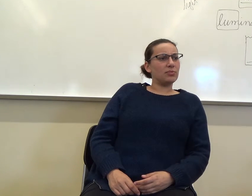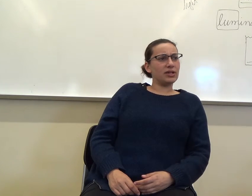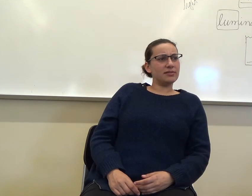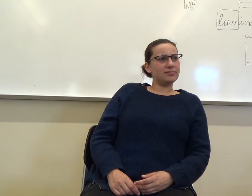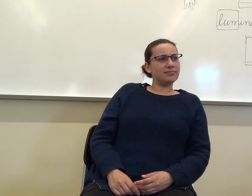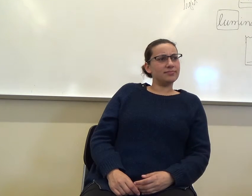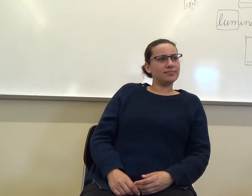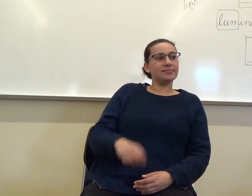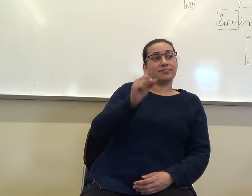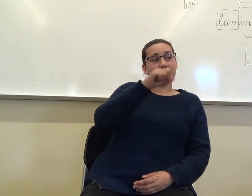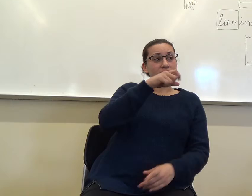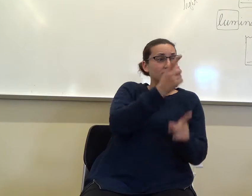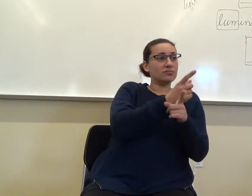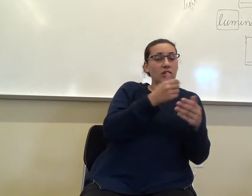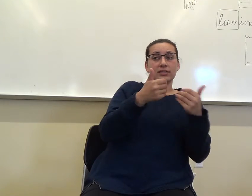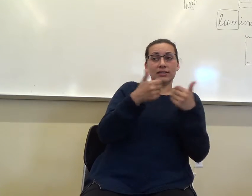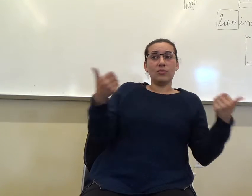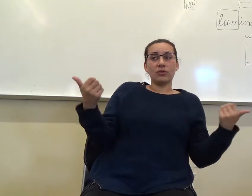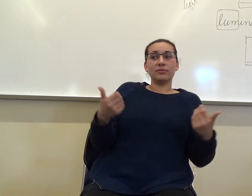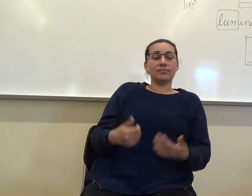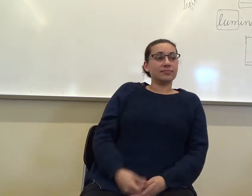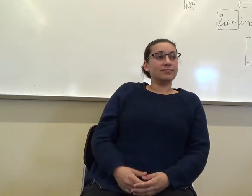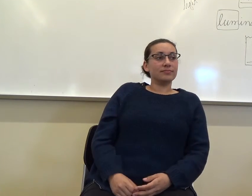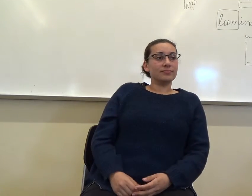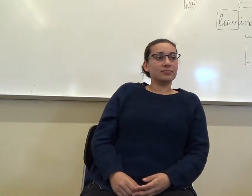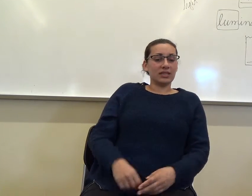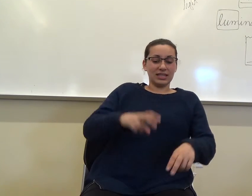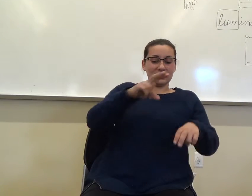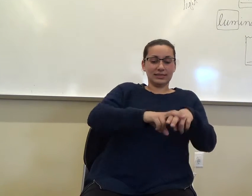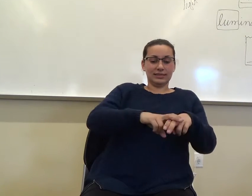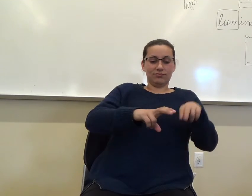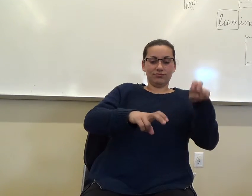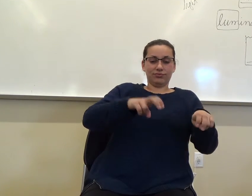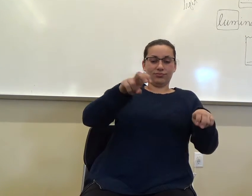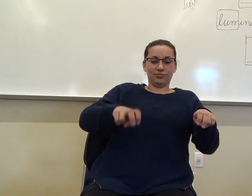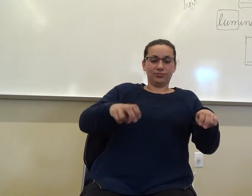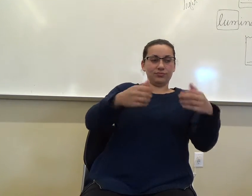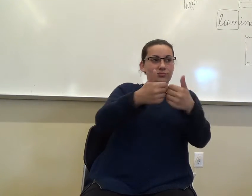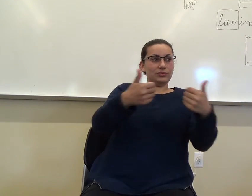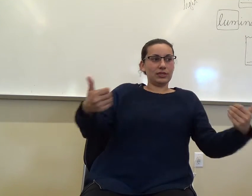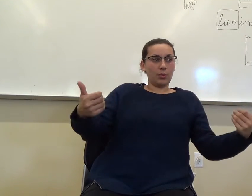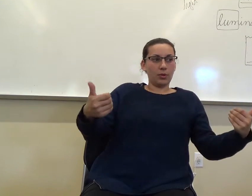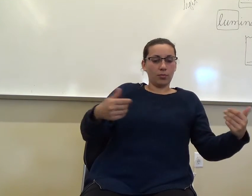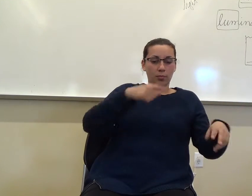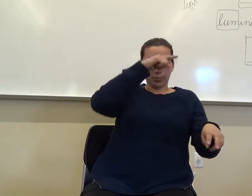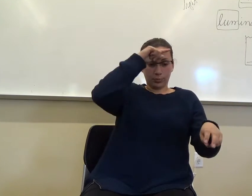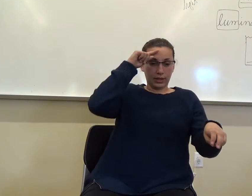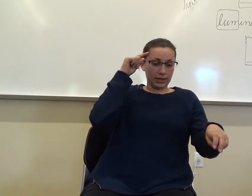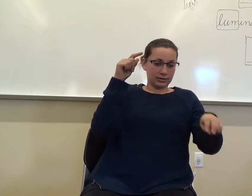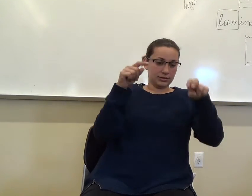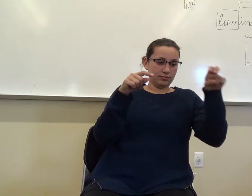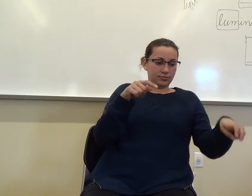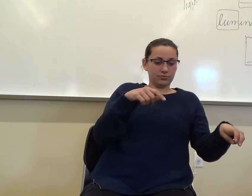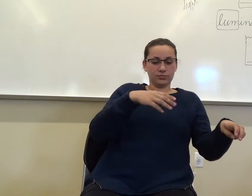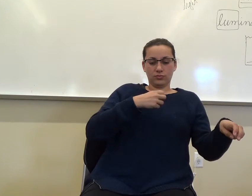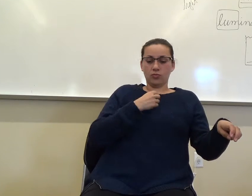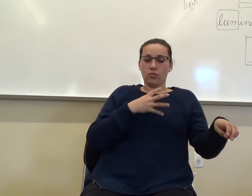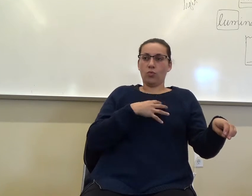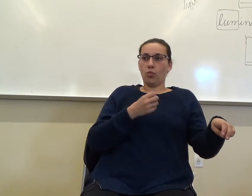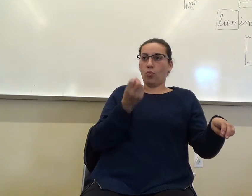Separate? Separate. There was separate seating. The black sat in one place and the white sat in another place. So